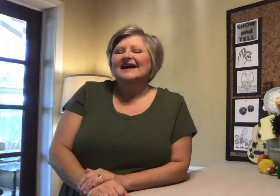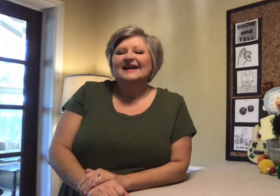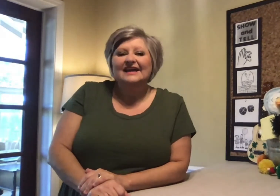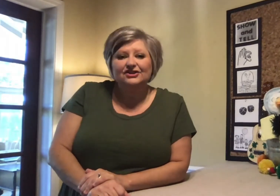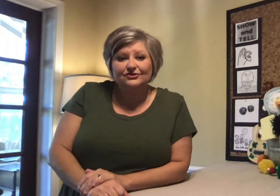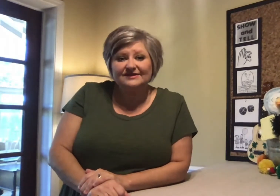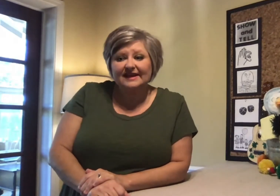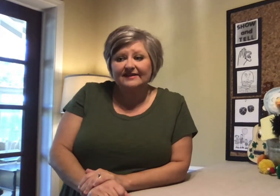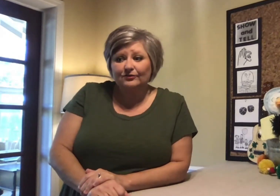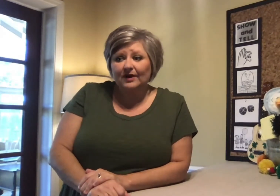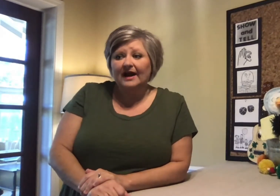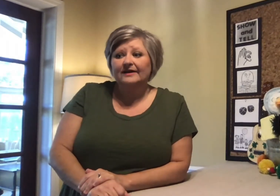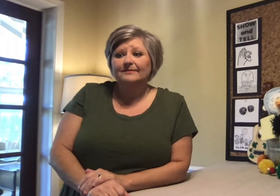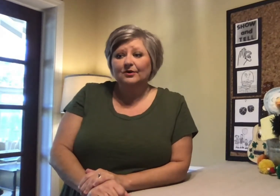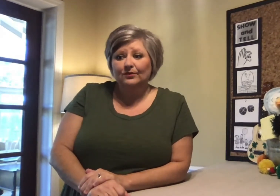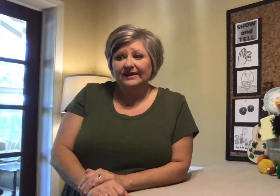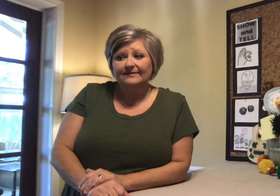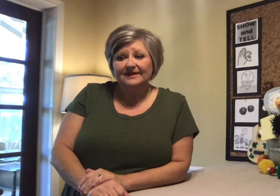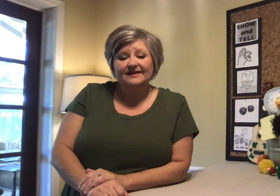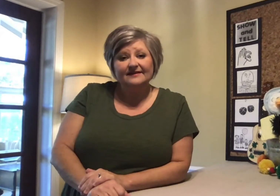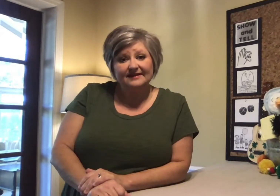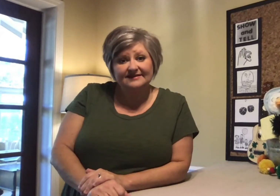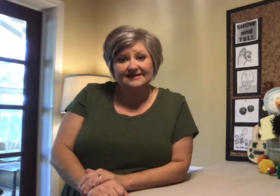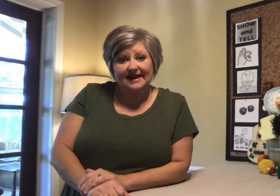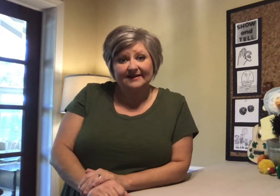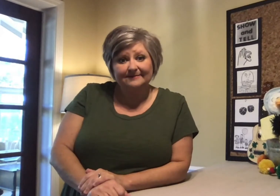Can you say the rhyme with me this time?